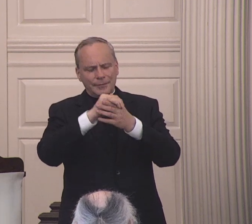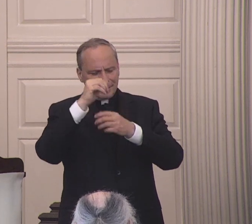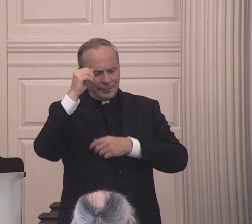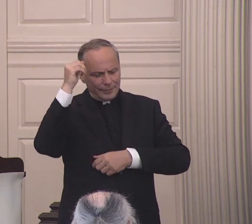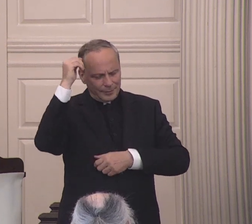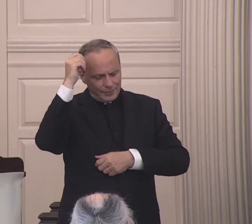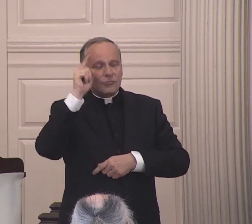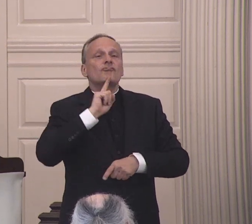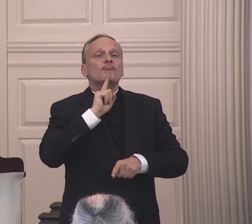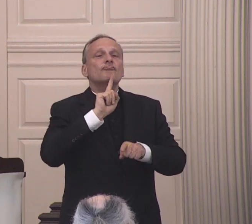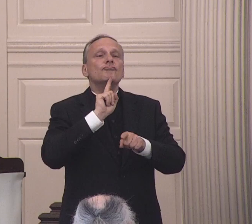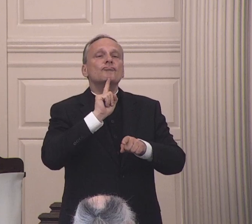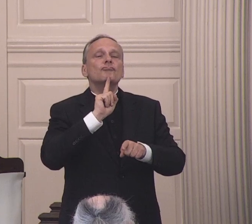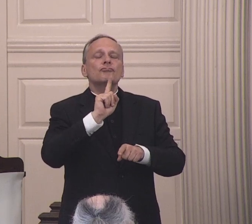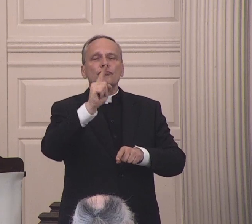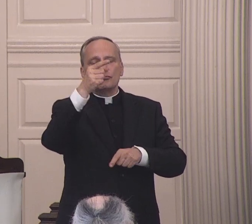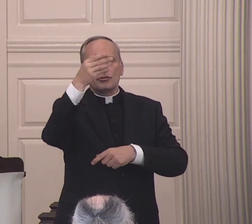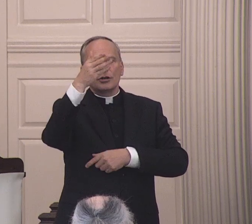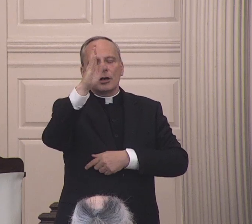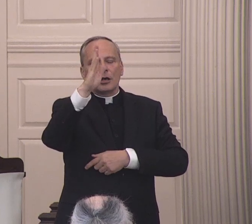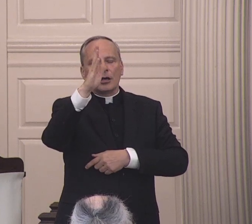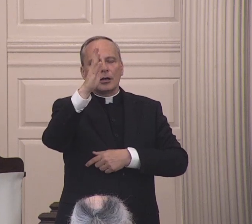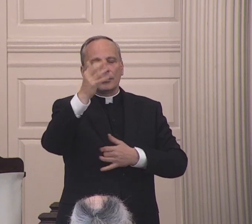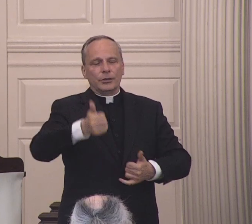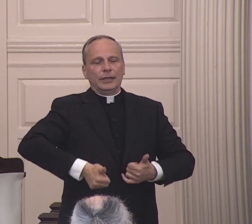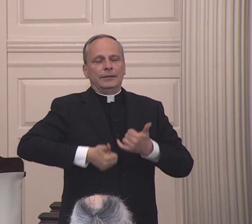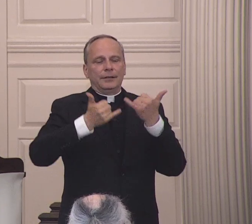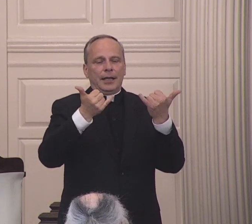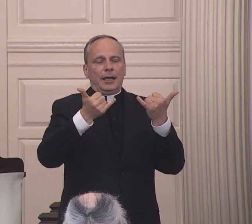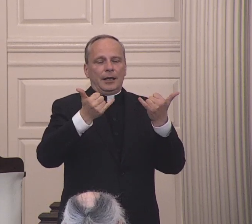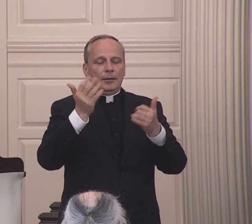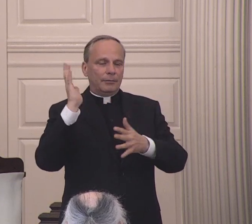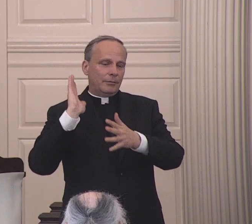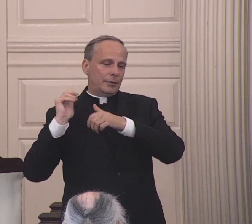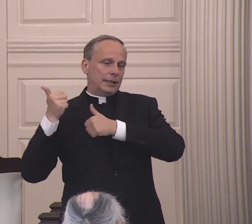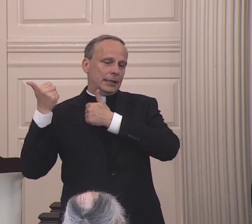God, who is, who was, and who is to